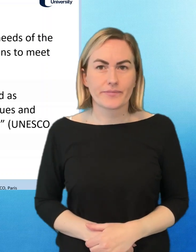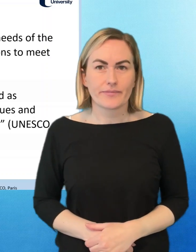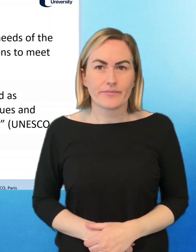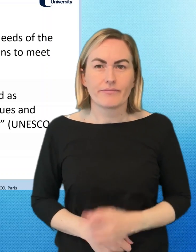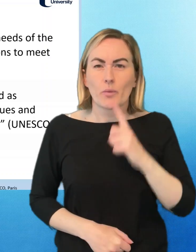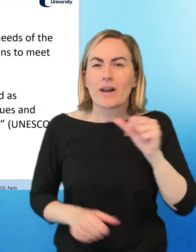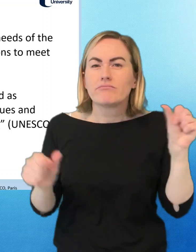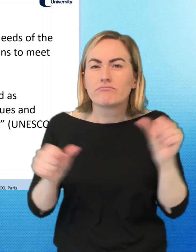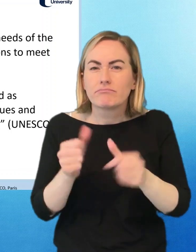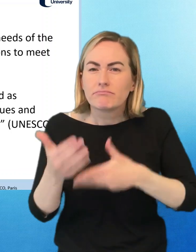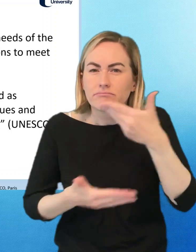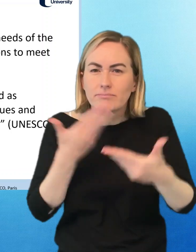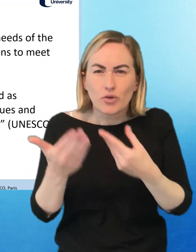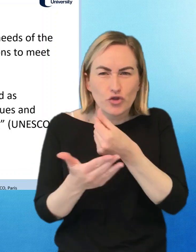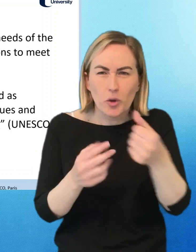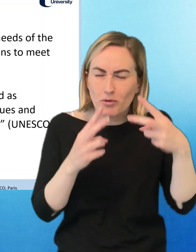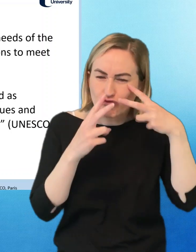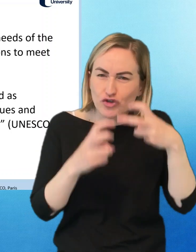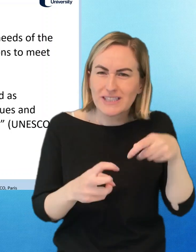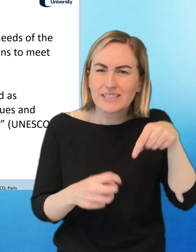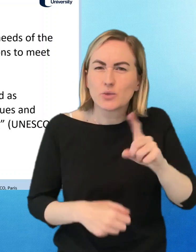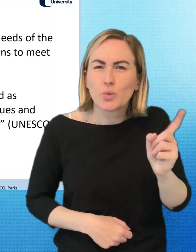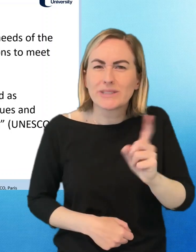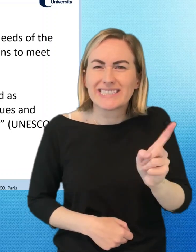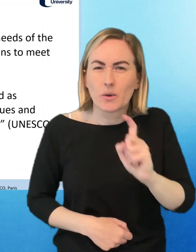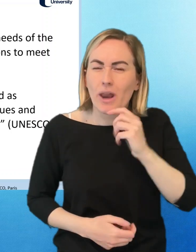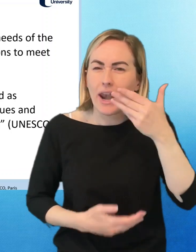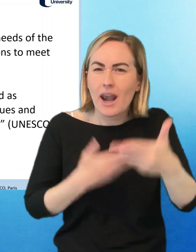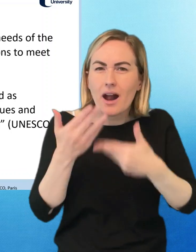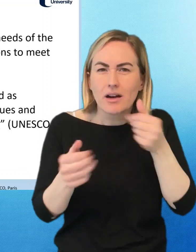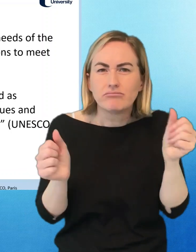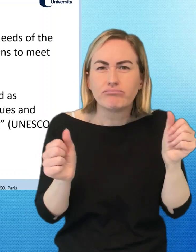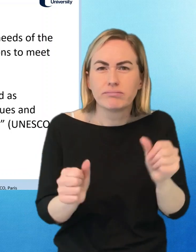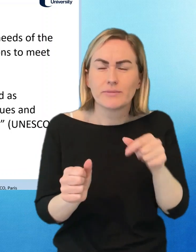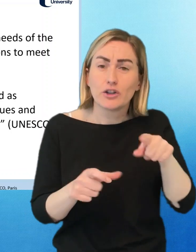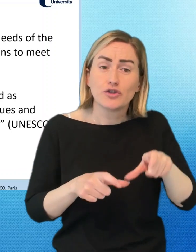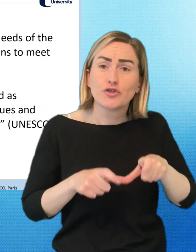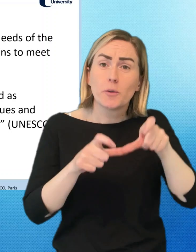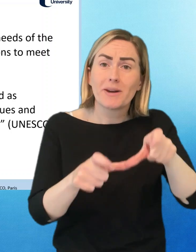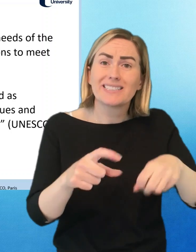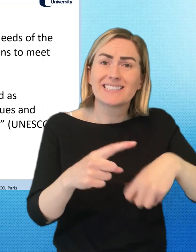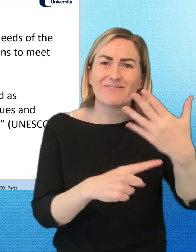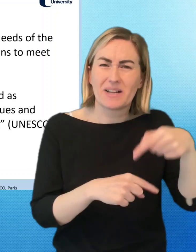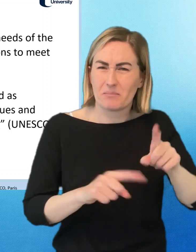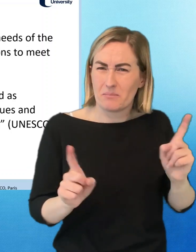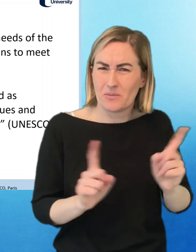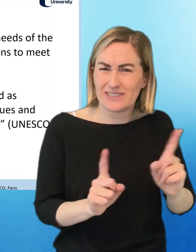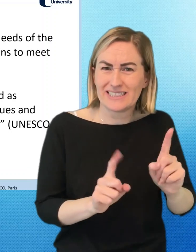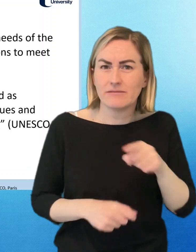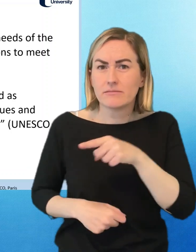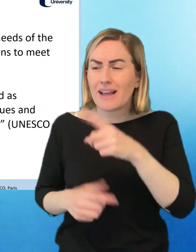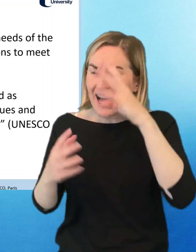To begin, we wanted to give some definitions of what we understand to be sustainable development and education